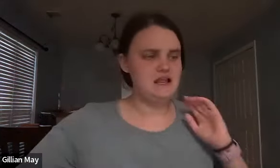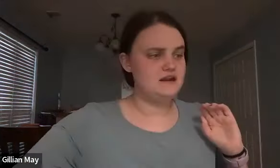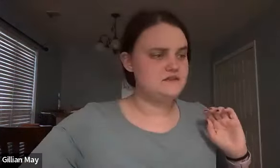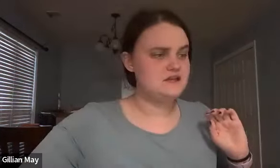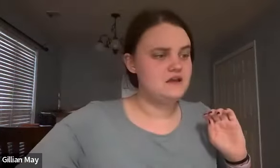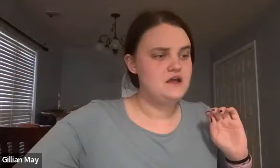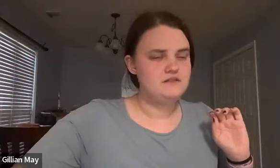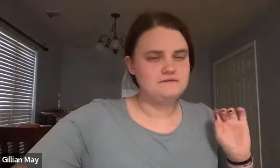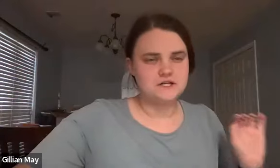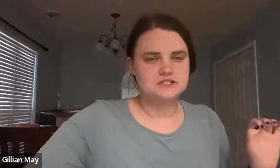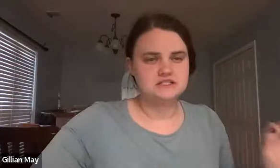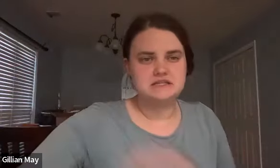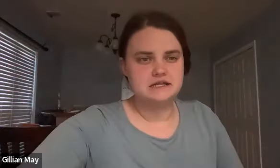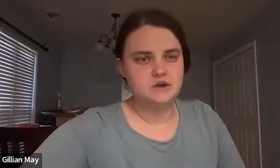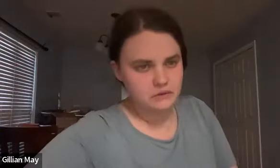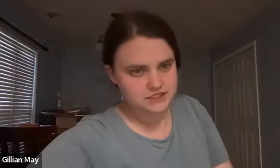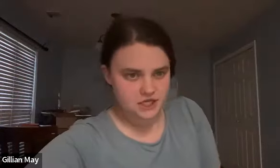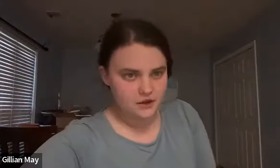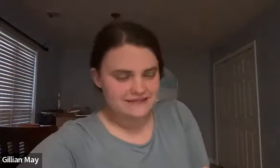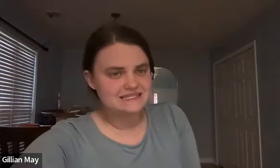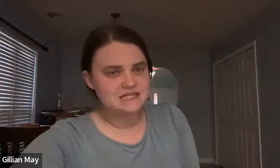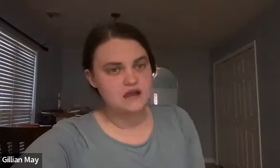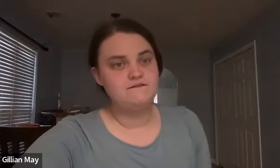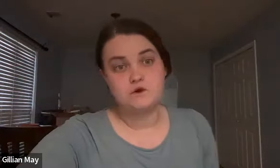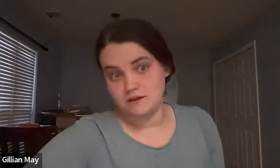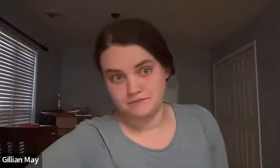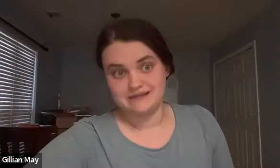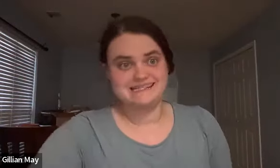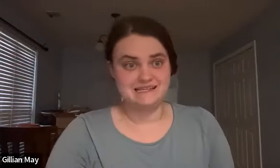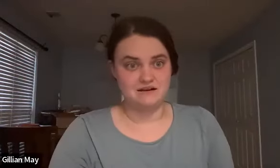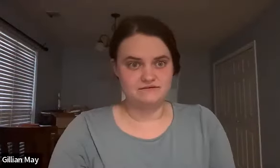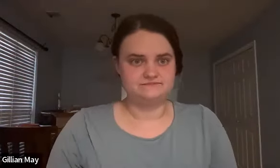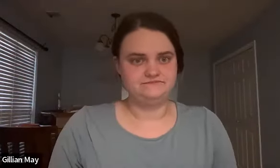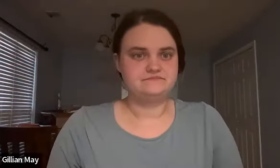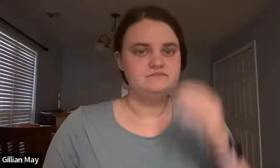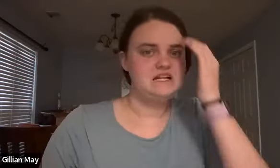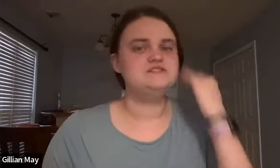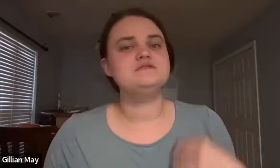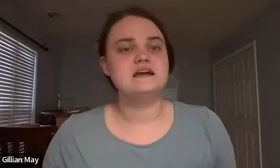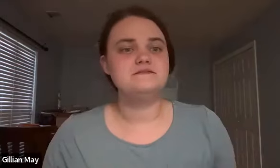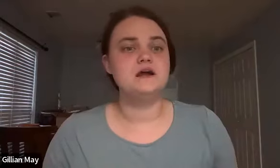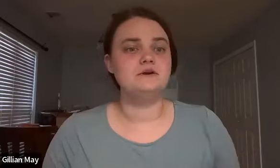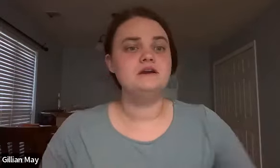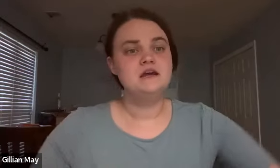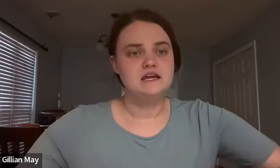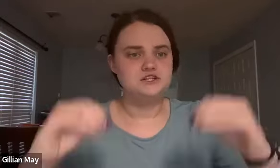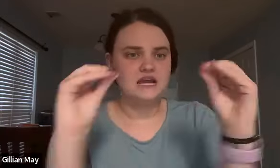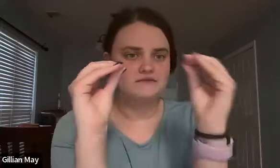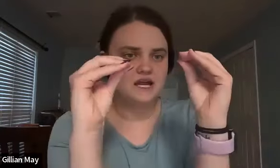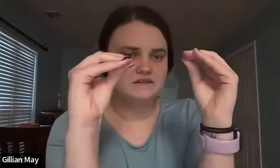And I think the first good sign to always show is the sign for number itself. So the sign for number is you're going to have kind of